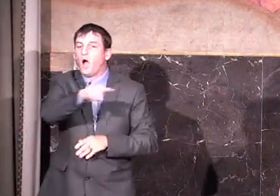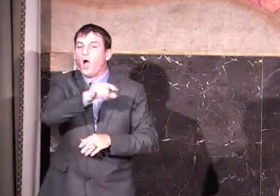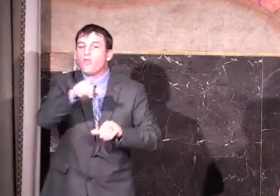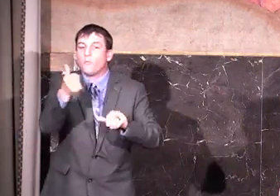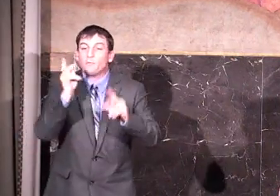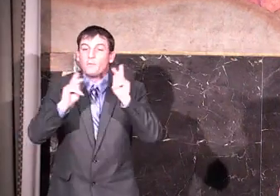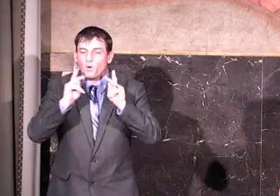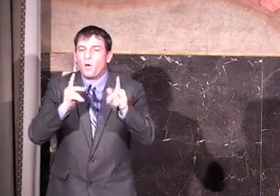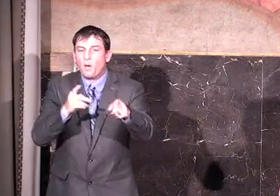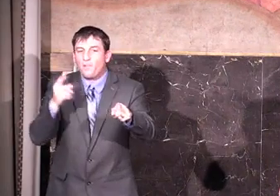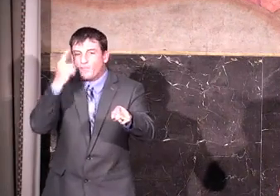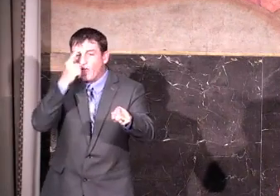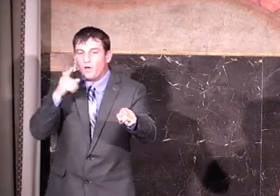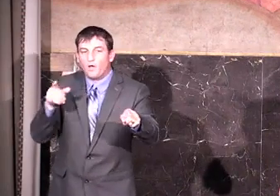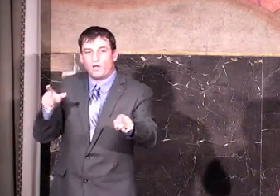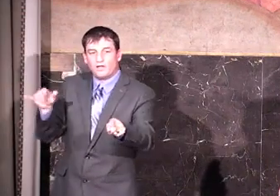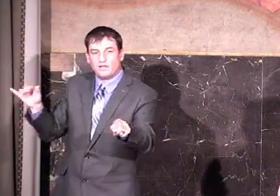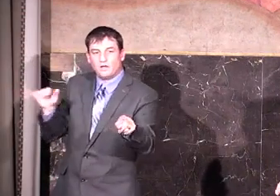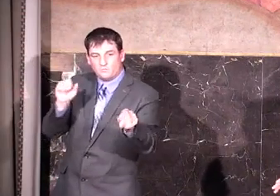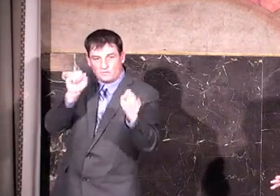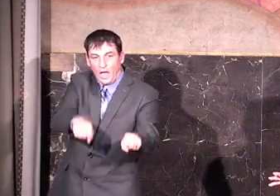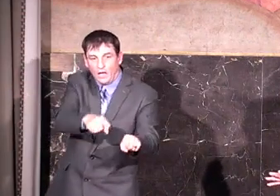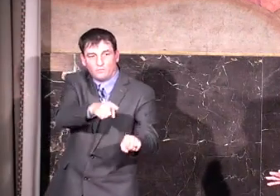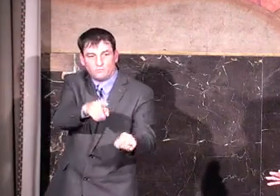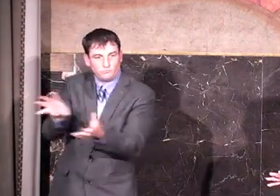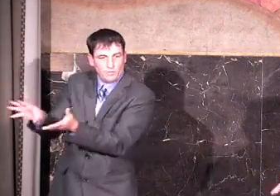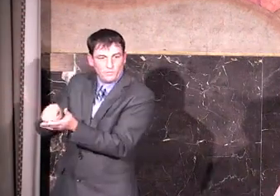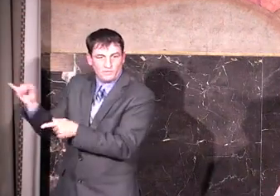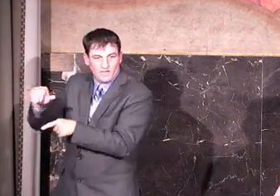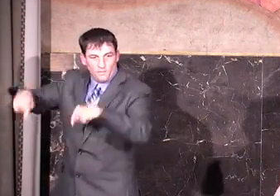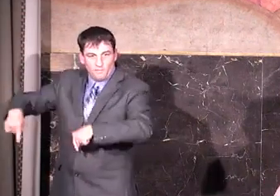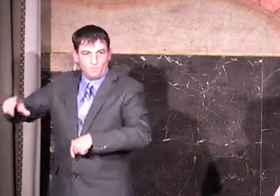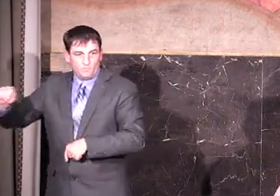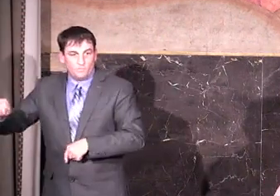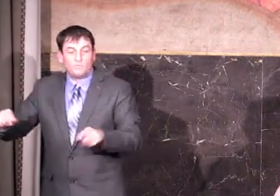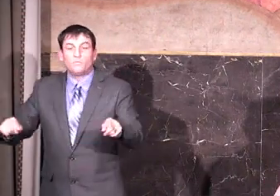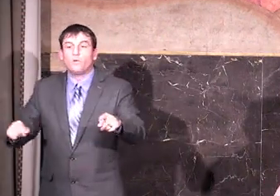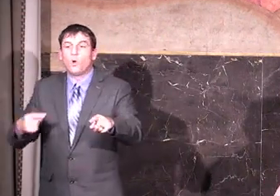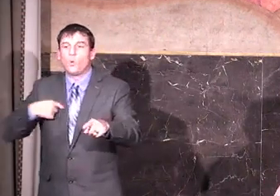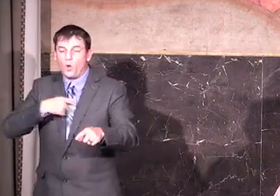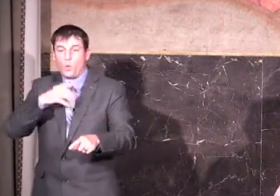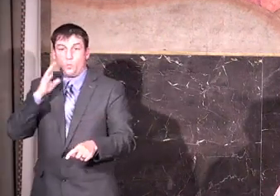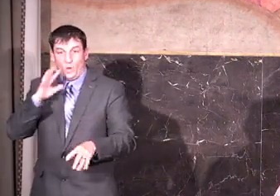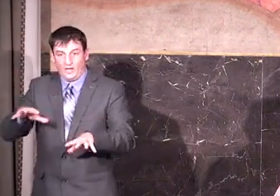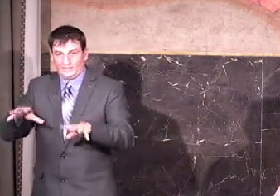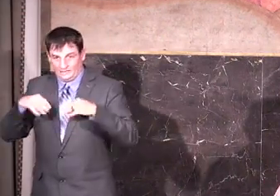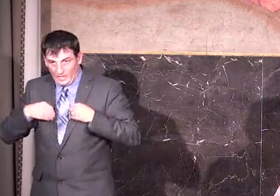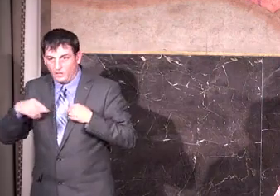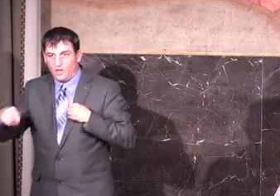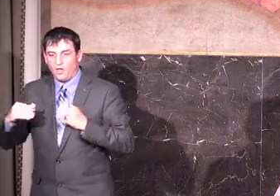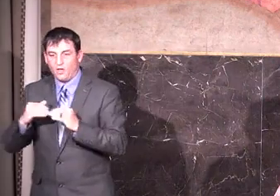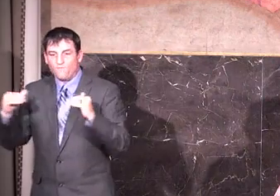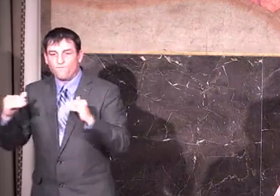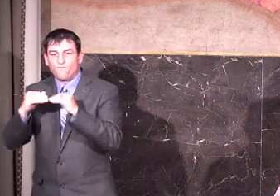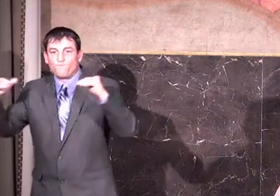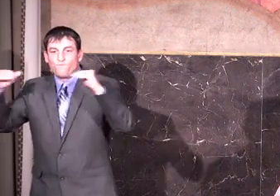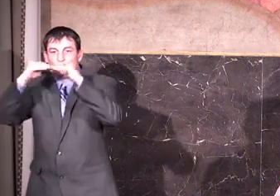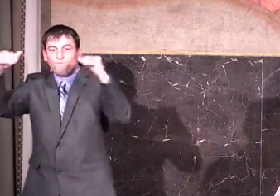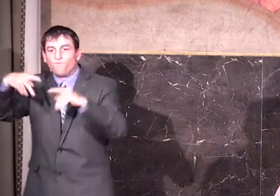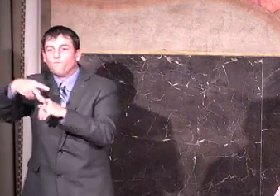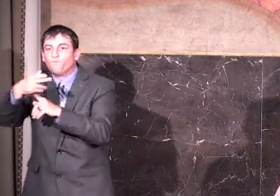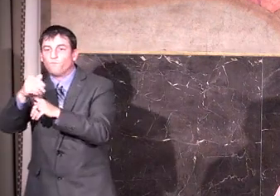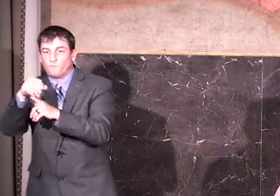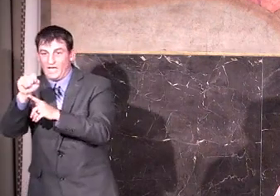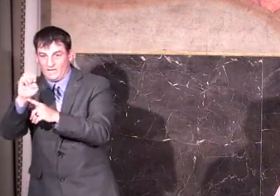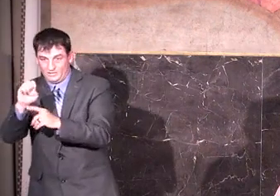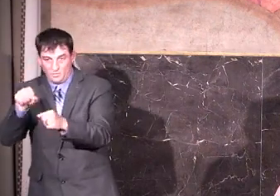do the same thing. So we're going to take the phased approach, and we think it makes a lot of sense.